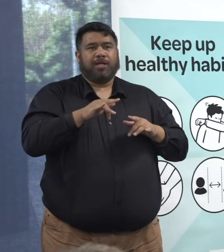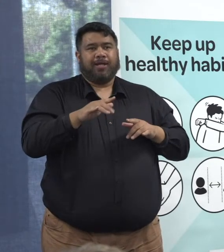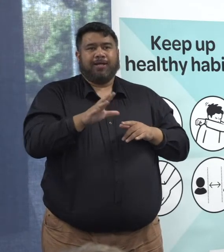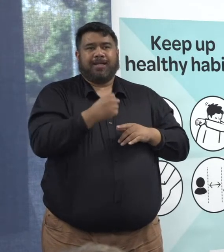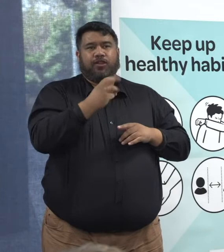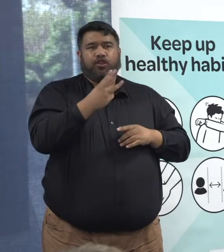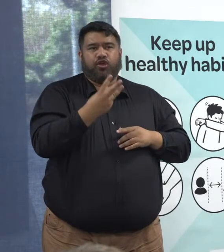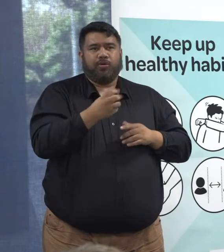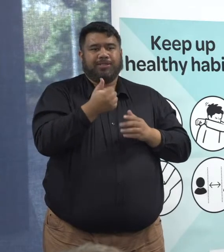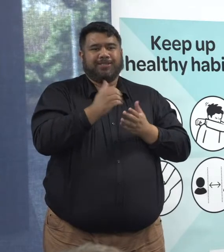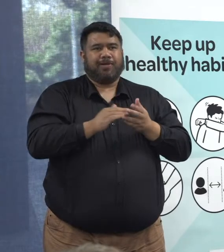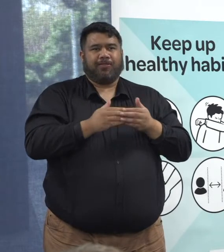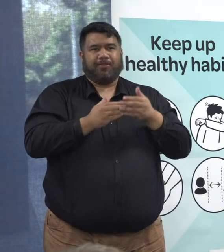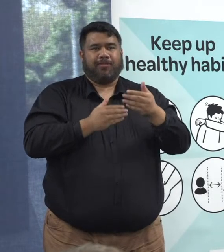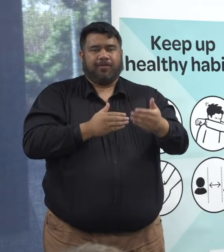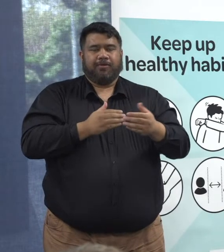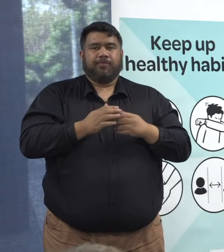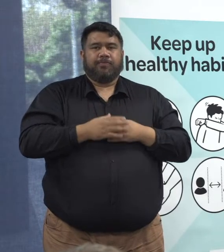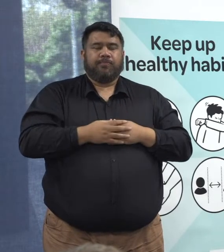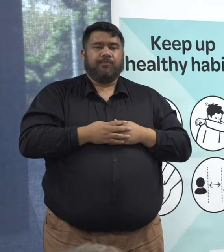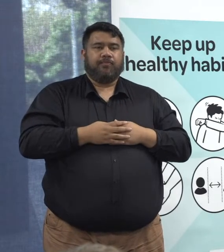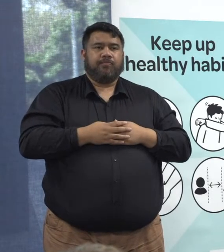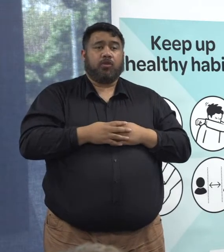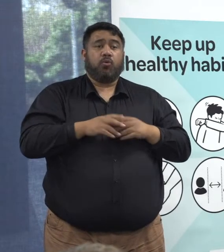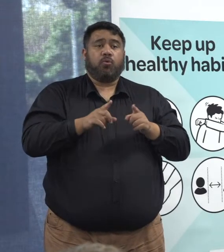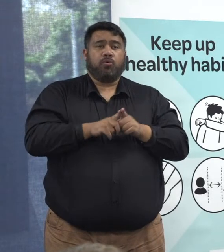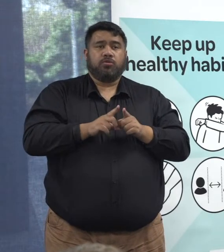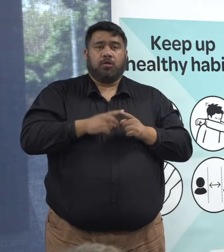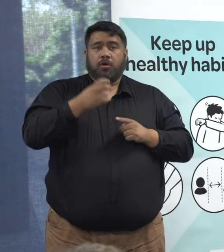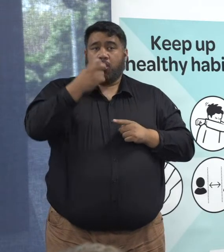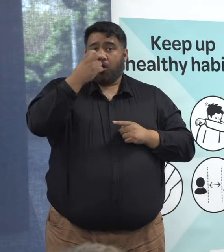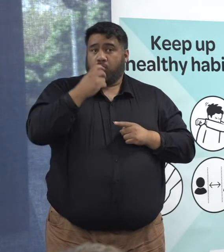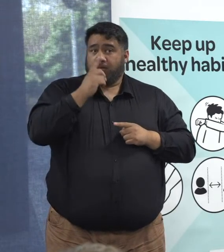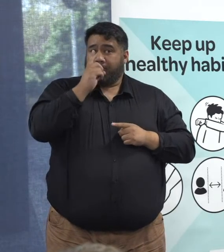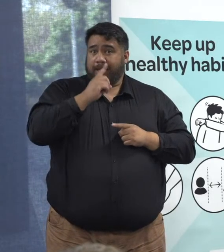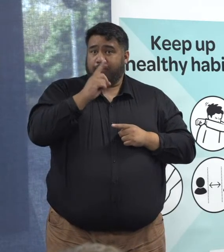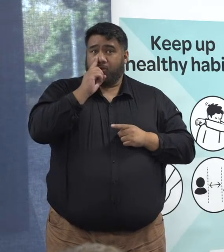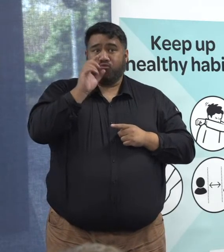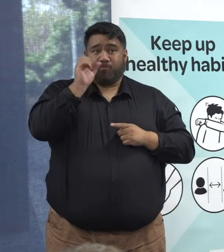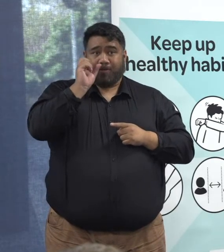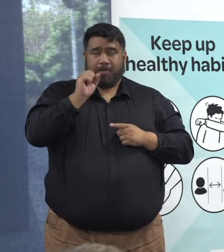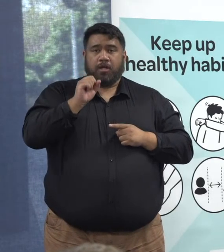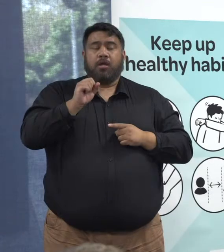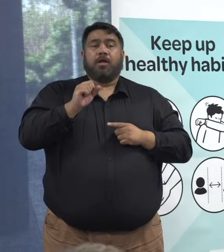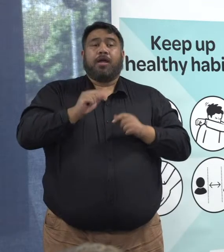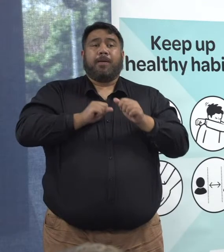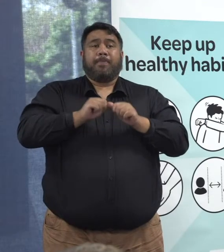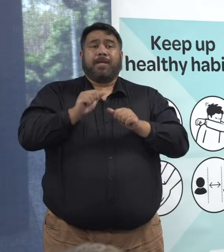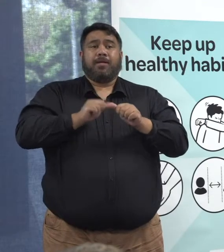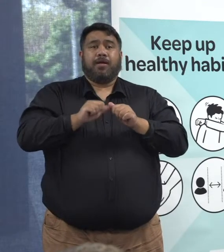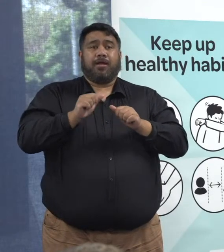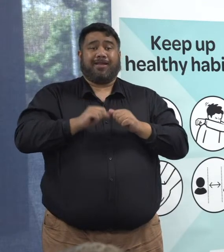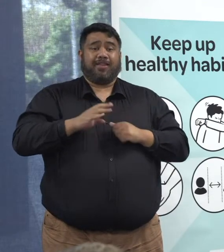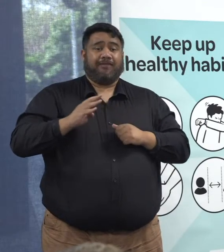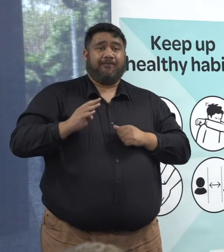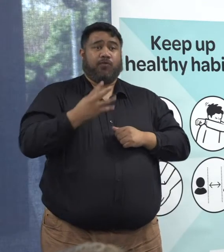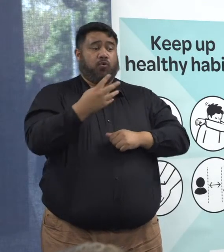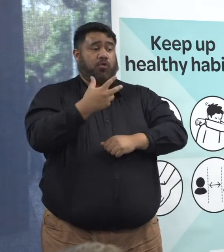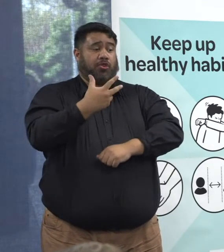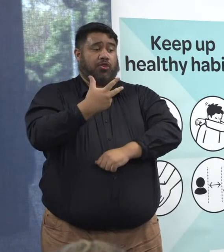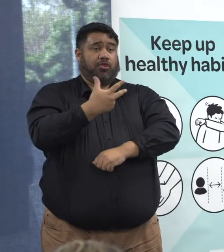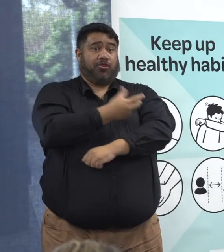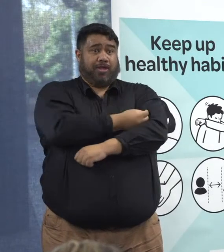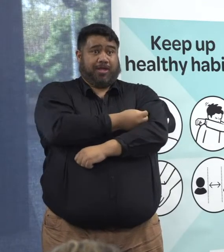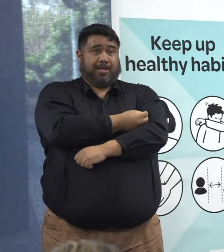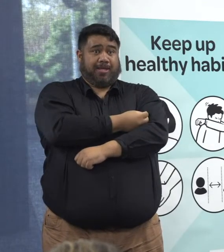second is, and this is particularly important for older people, we're very keen that they have peak immunity from that 4th dose right at the time